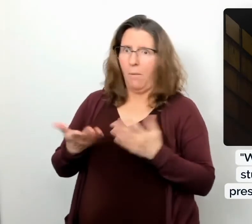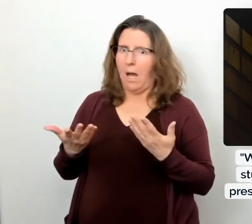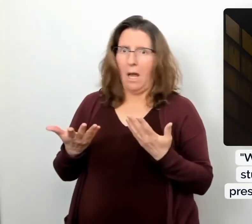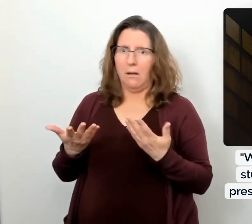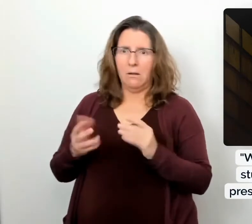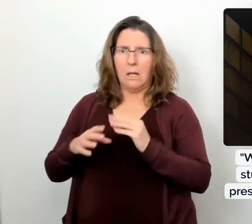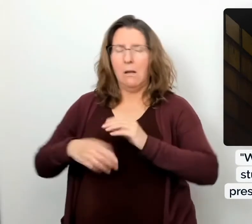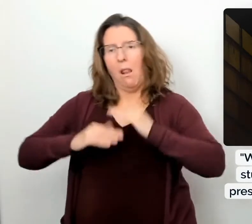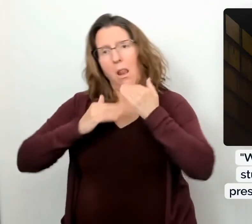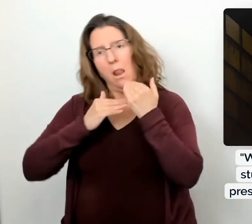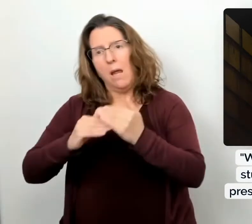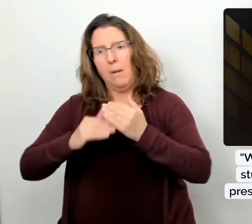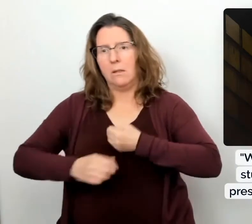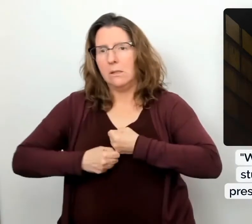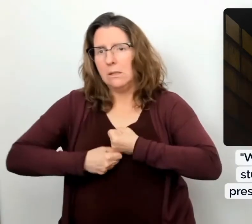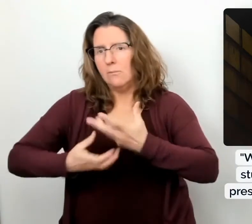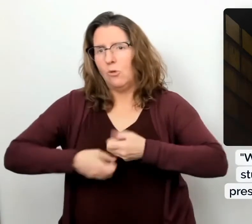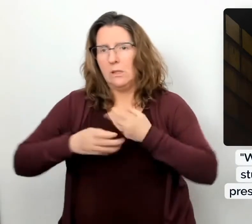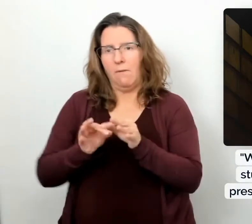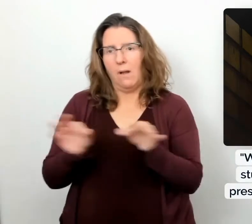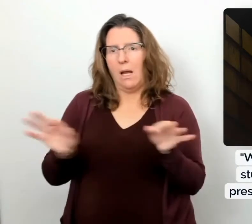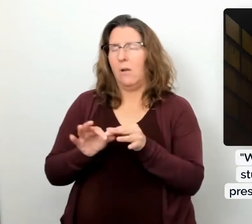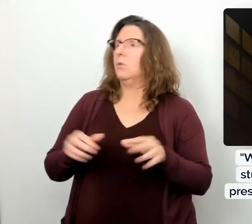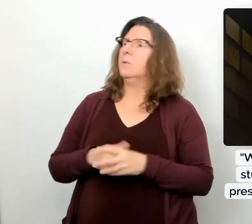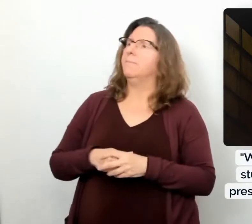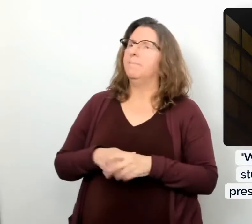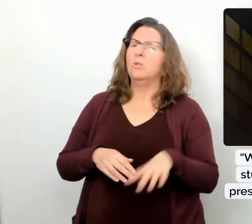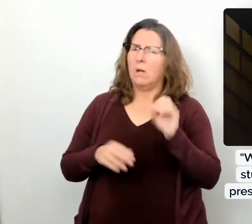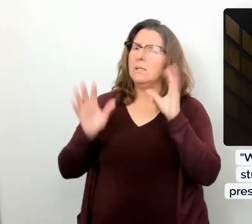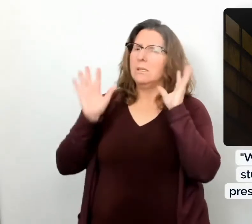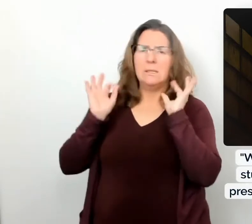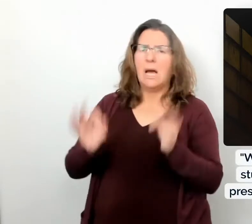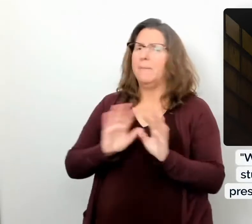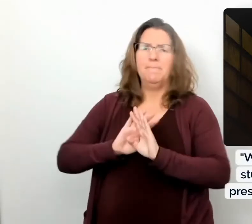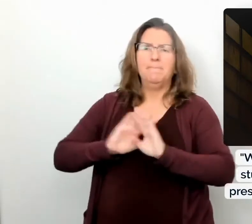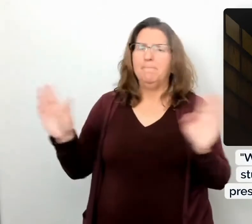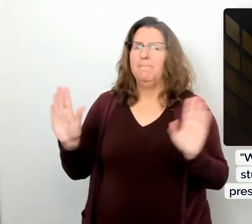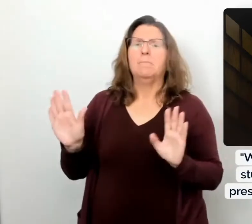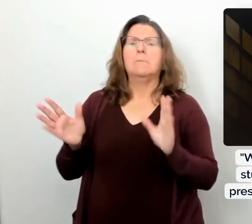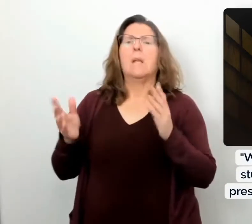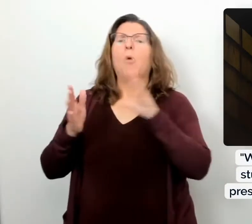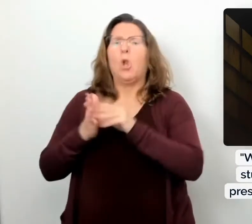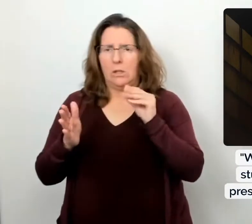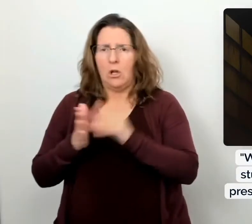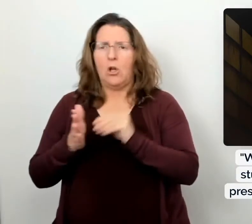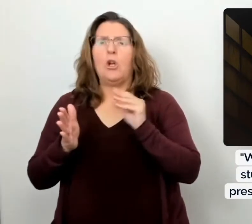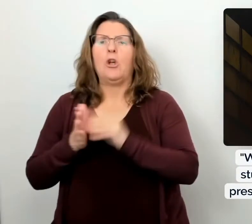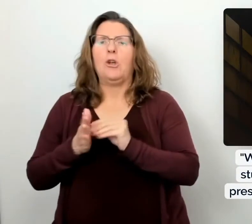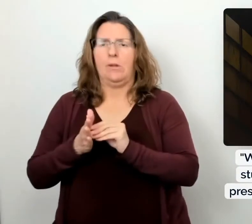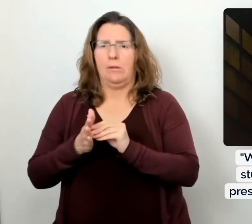not getting any proper language exposure. He had severely limited expressive language. I was confident